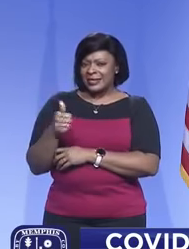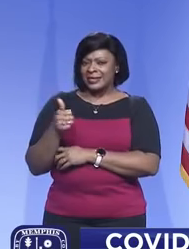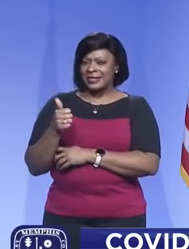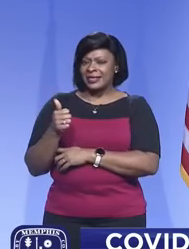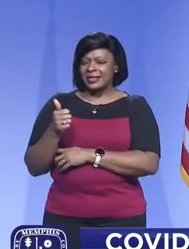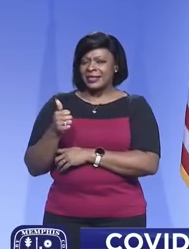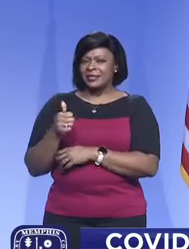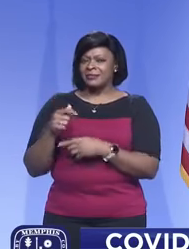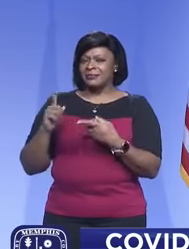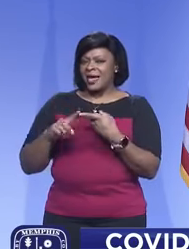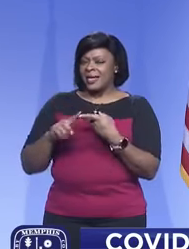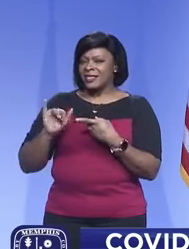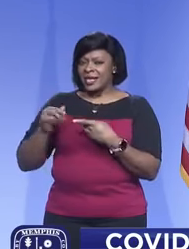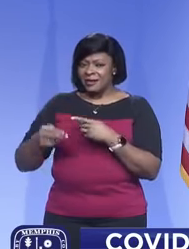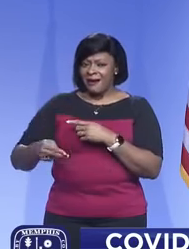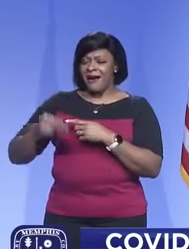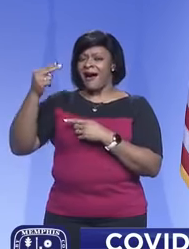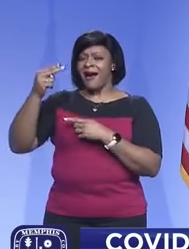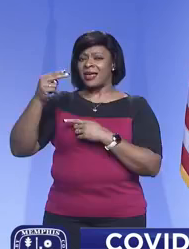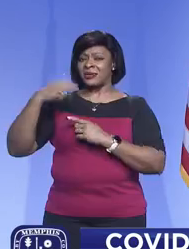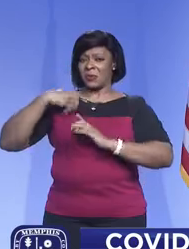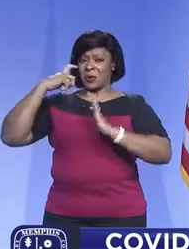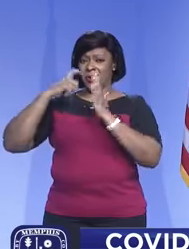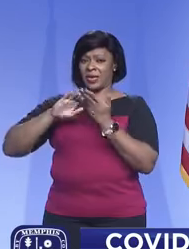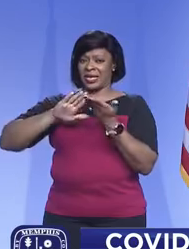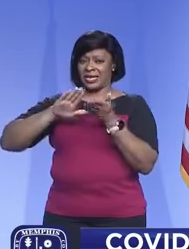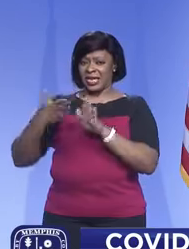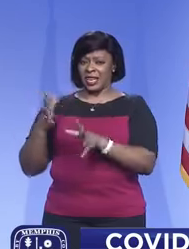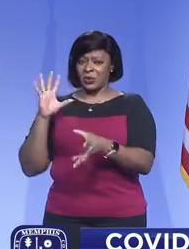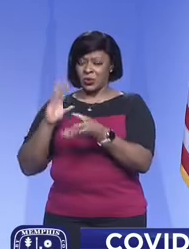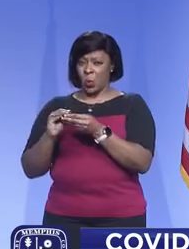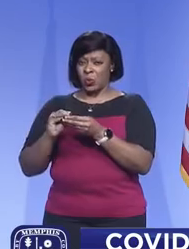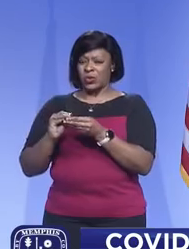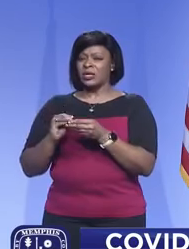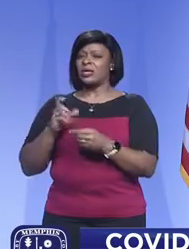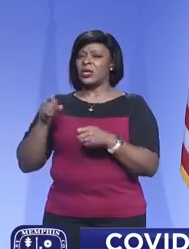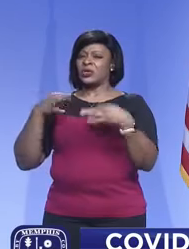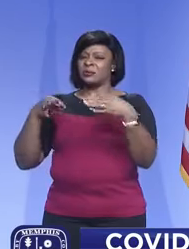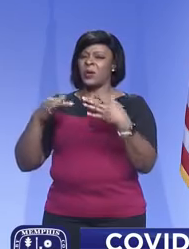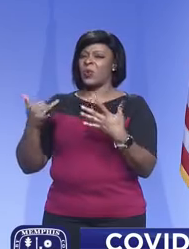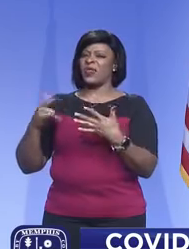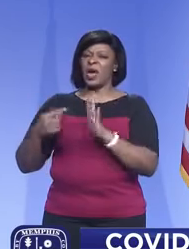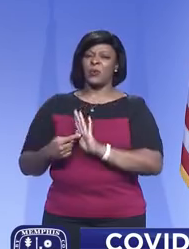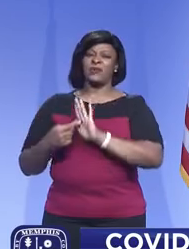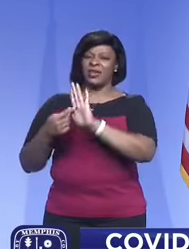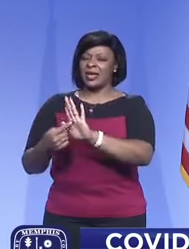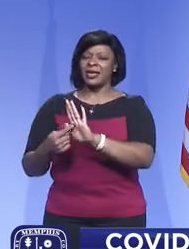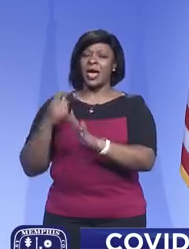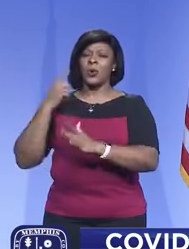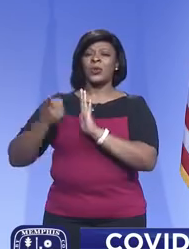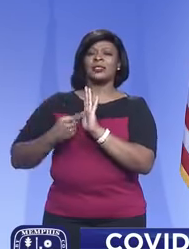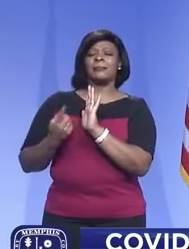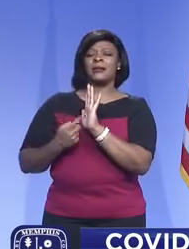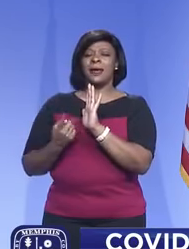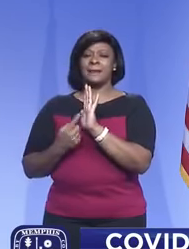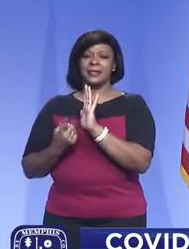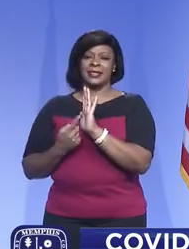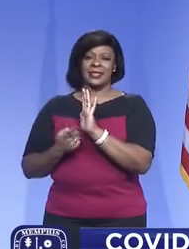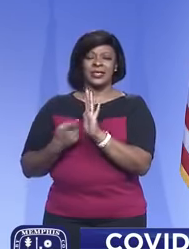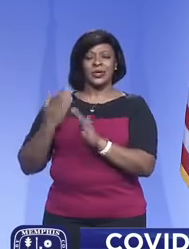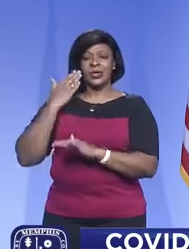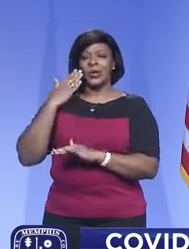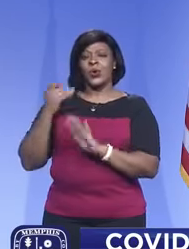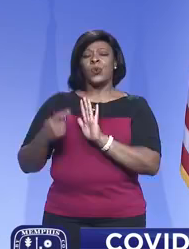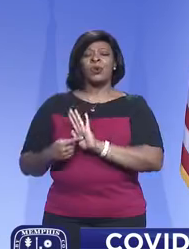Is that one of the highest that we've seen? But also, can you explain maybe what that reflects? I know that sometimes,